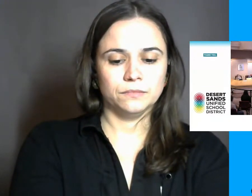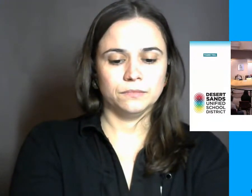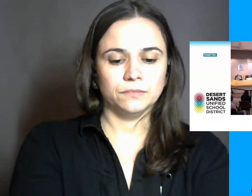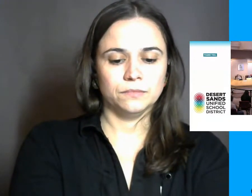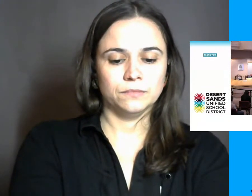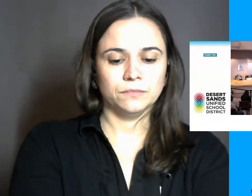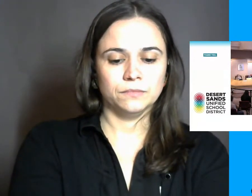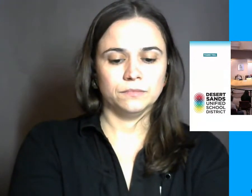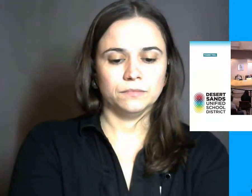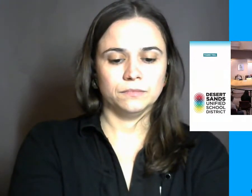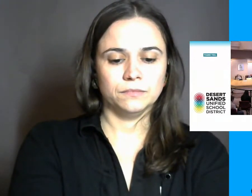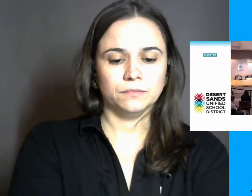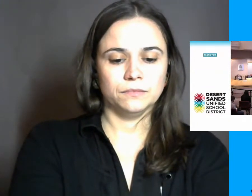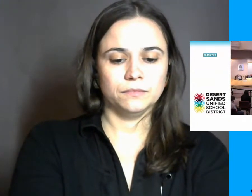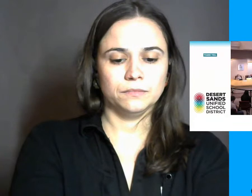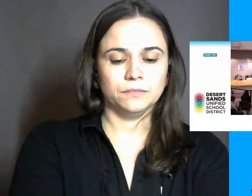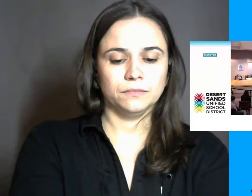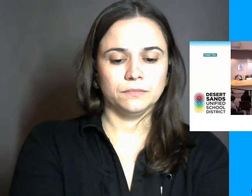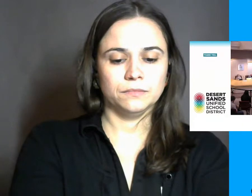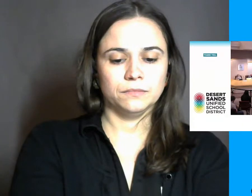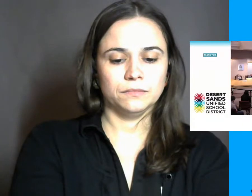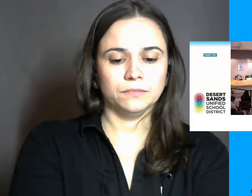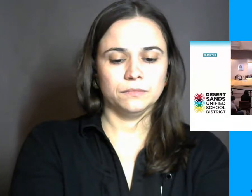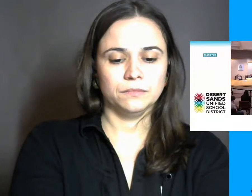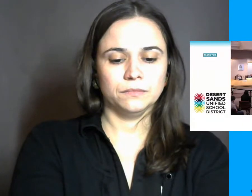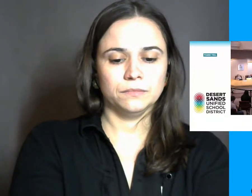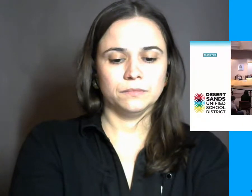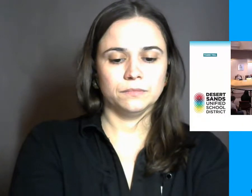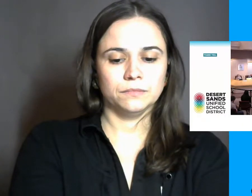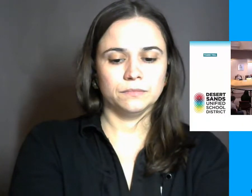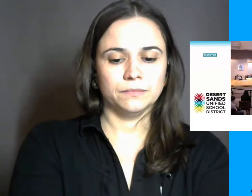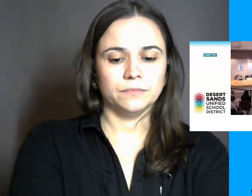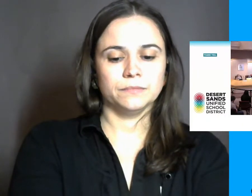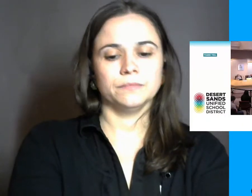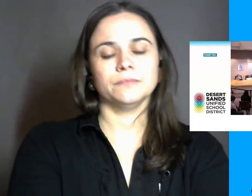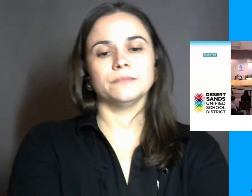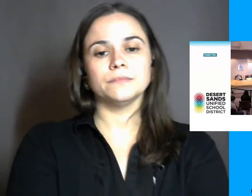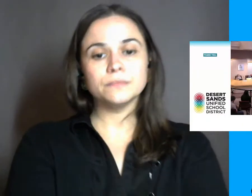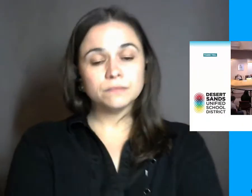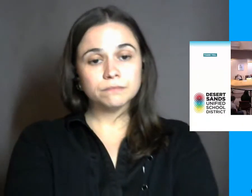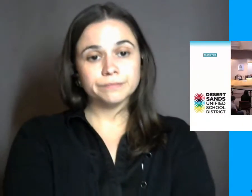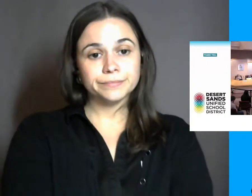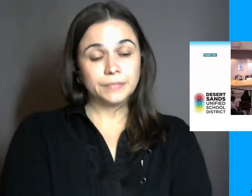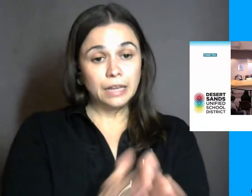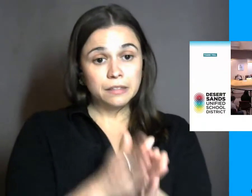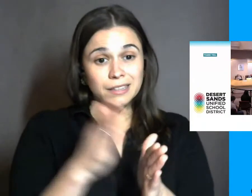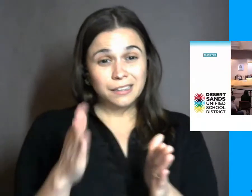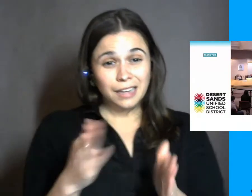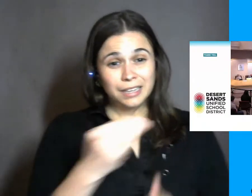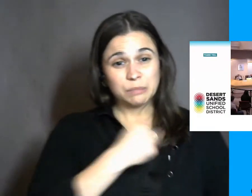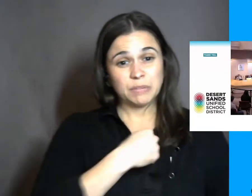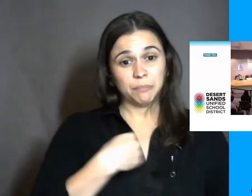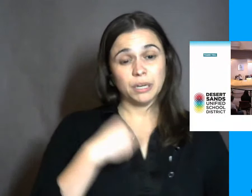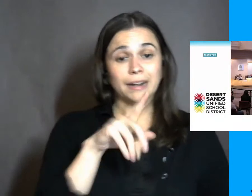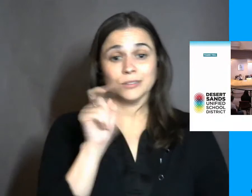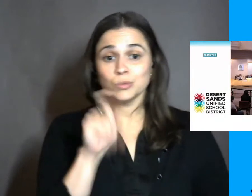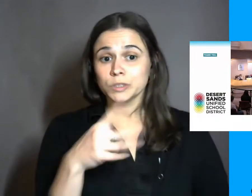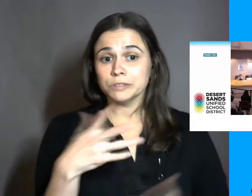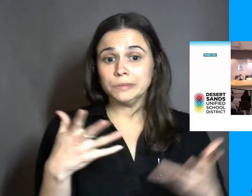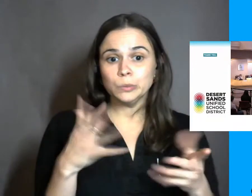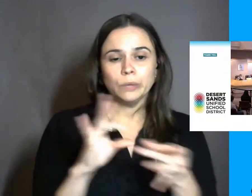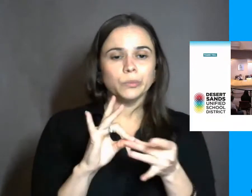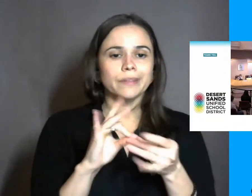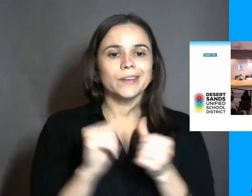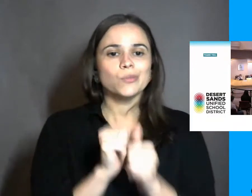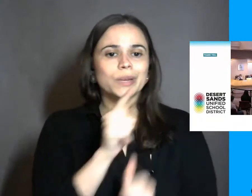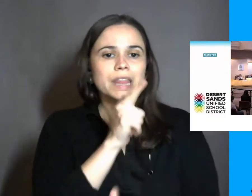that that's happening, because our kids need shade, you know, especially during summer when it's hot. So I'm glad that that's happening. And